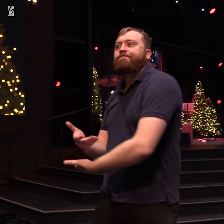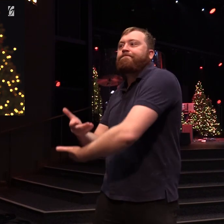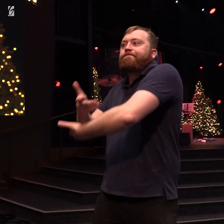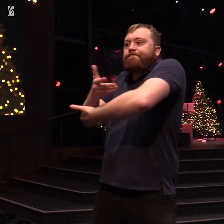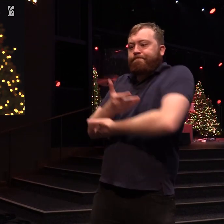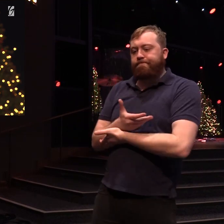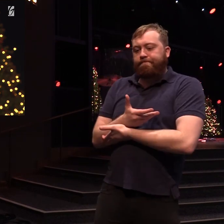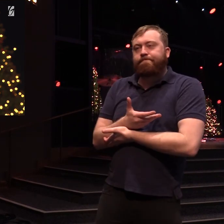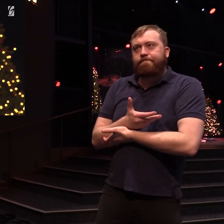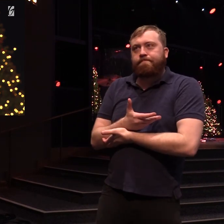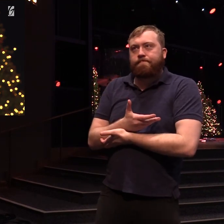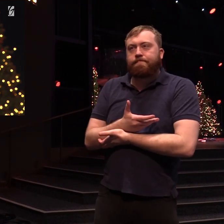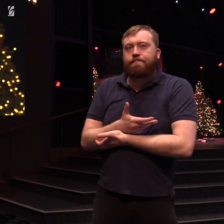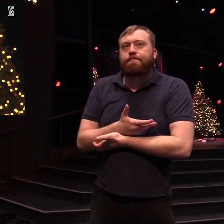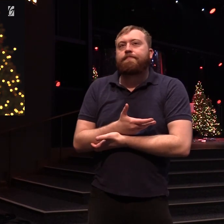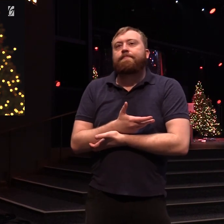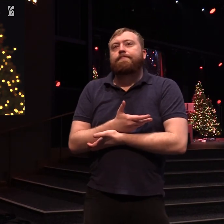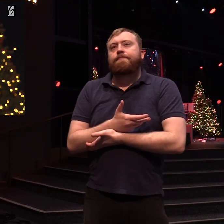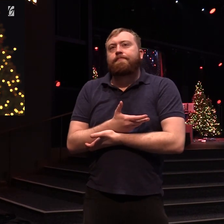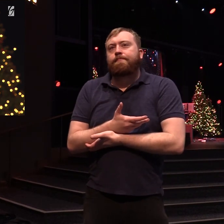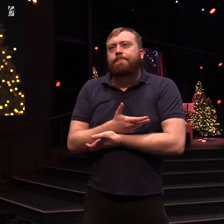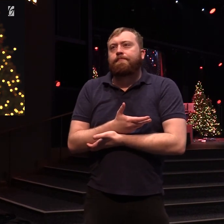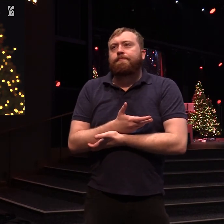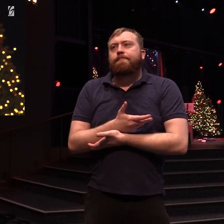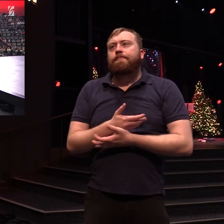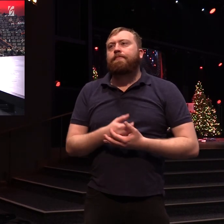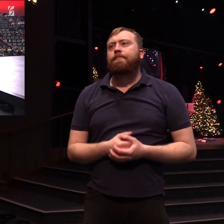in the hands of Simeon.